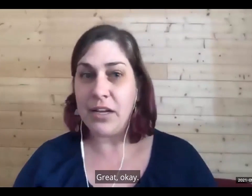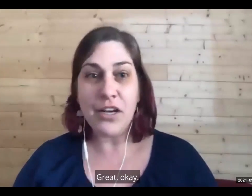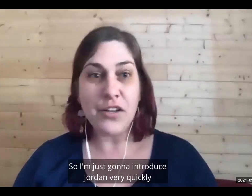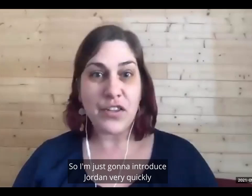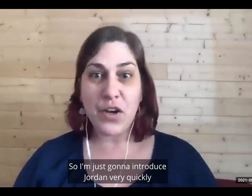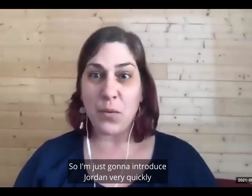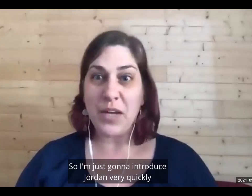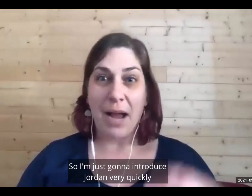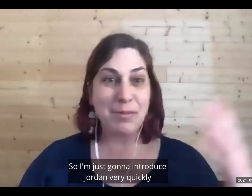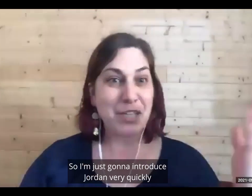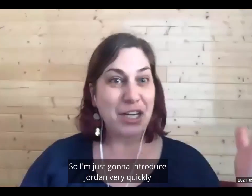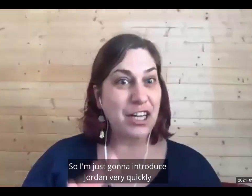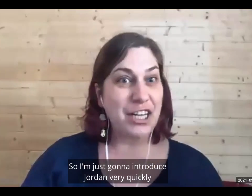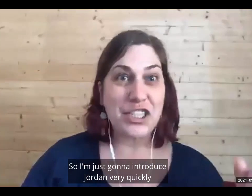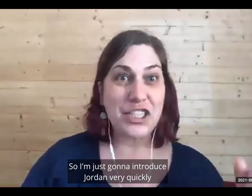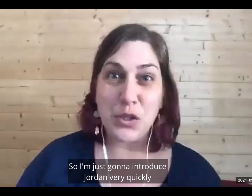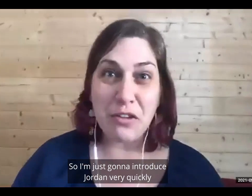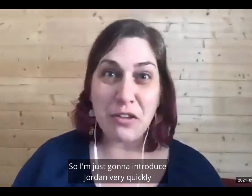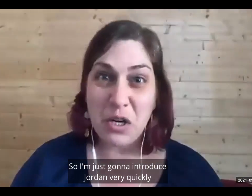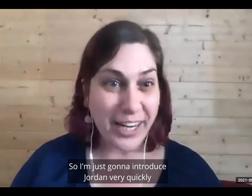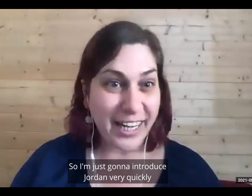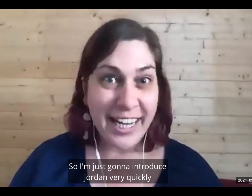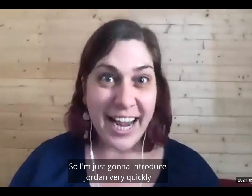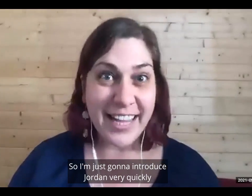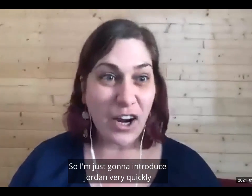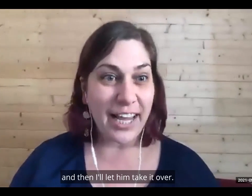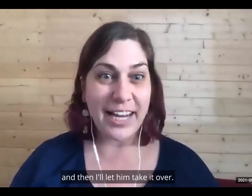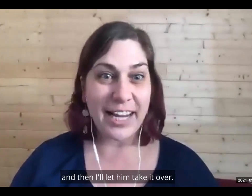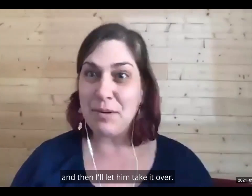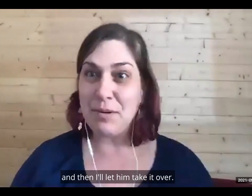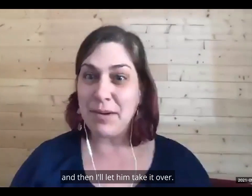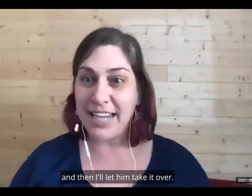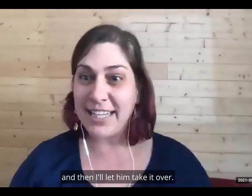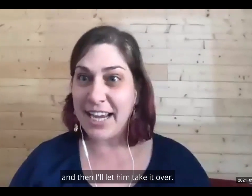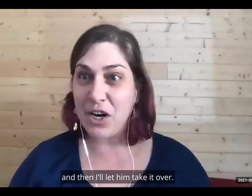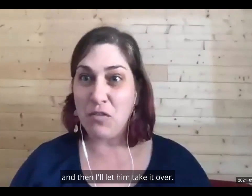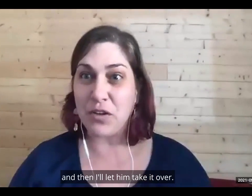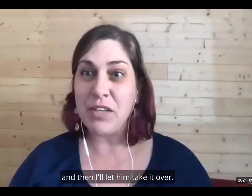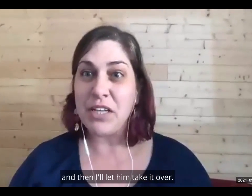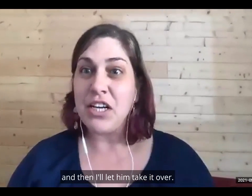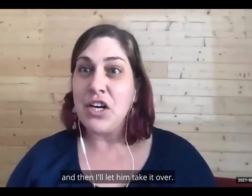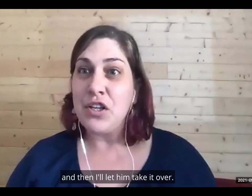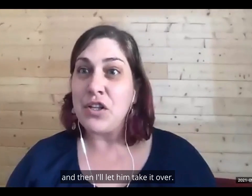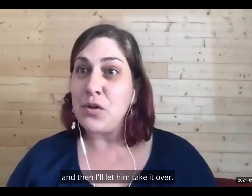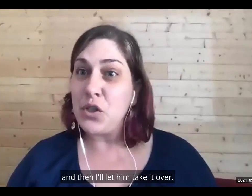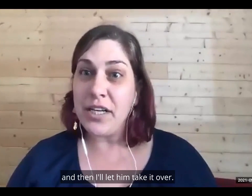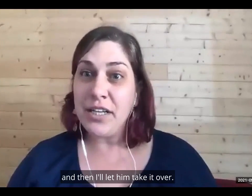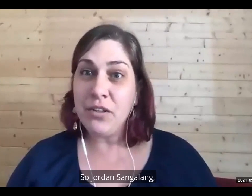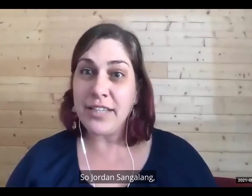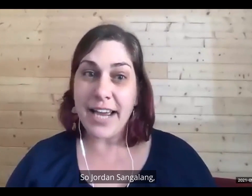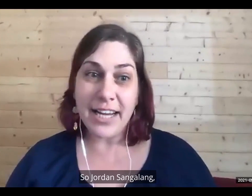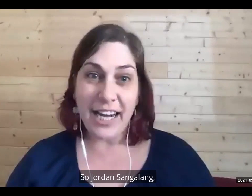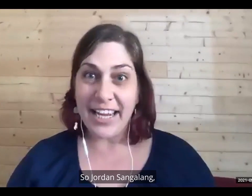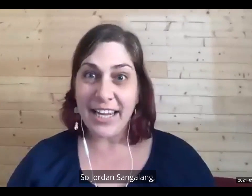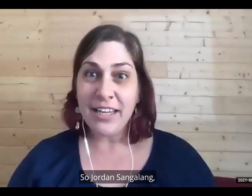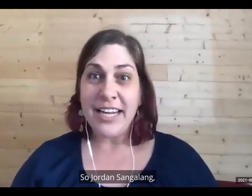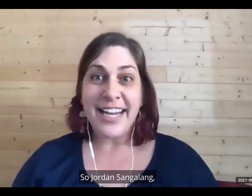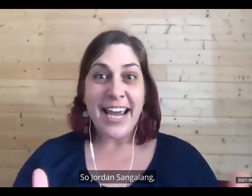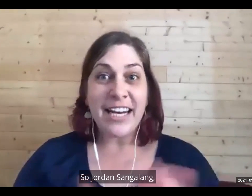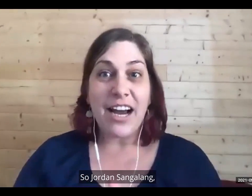Great. Okay. So I'm just going to introduce Jordan very quickly, and then I'll let him take it over. So